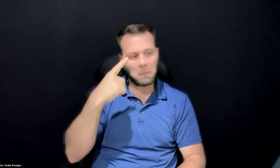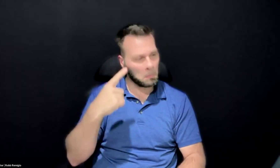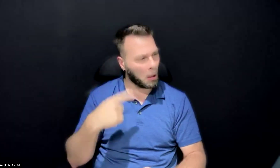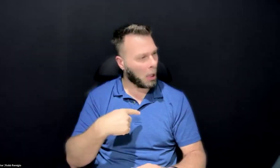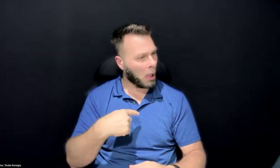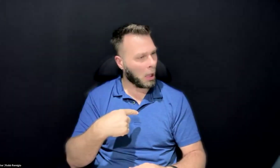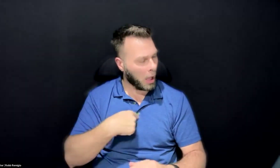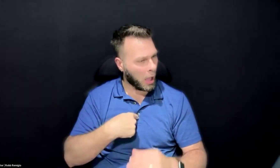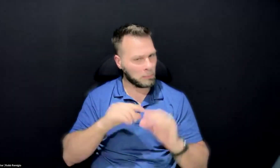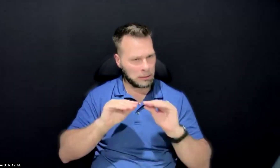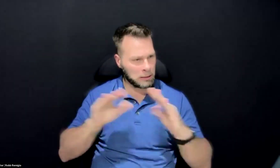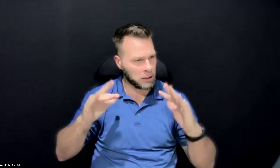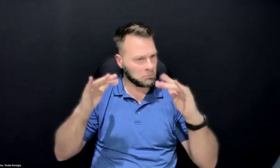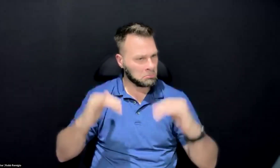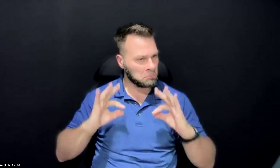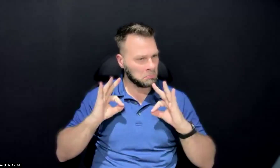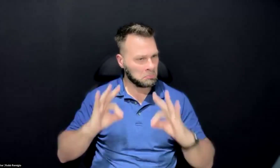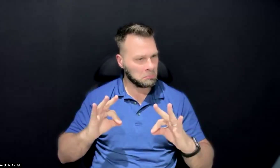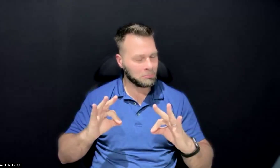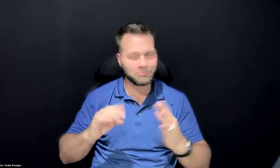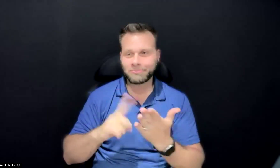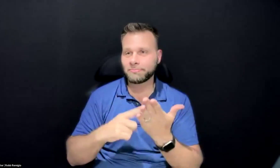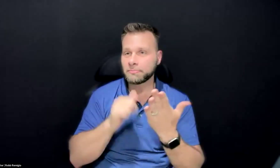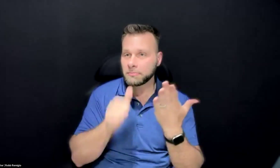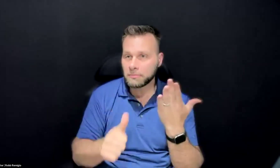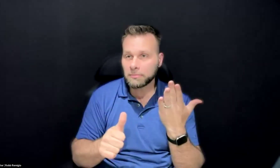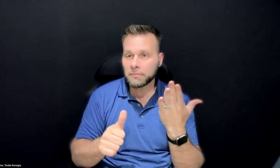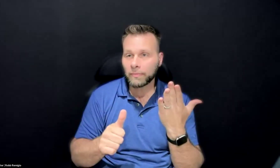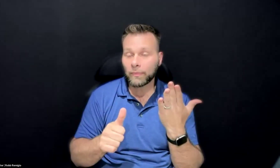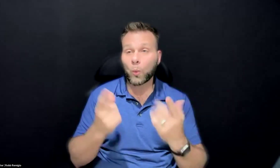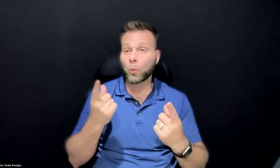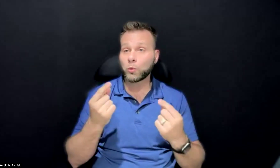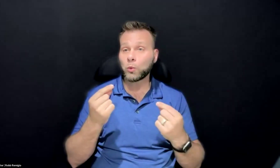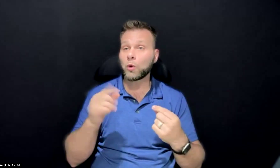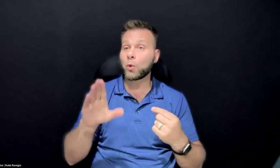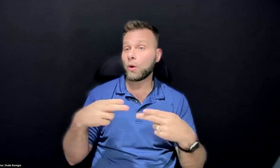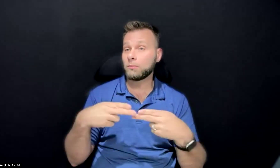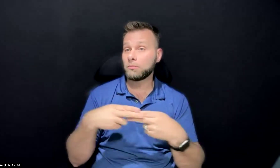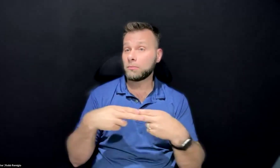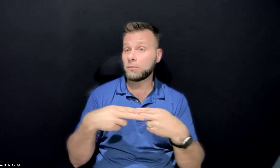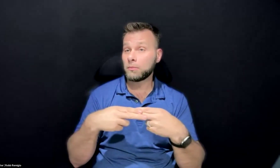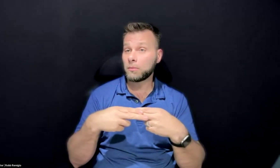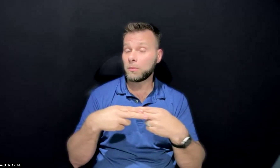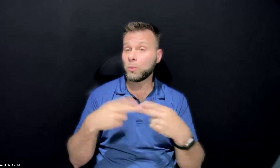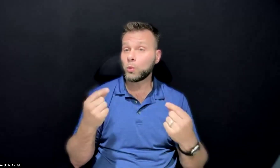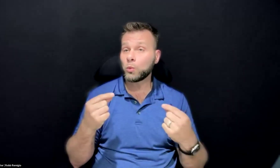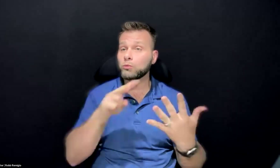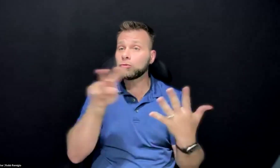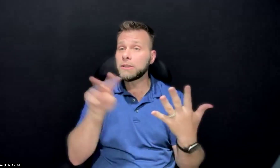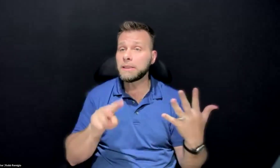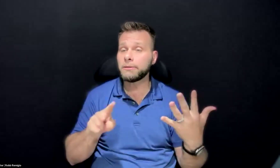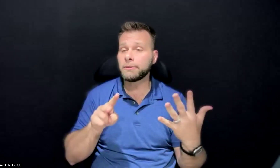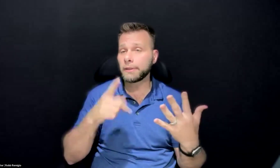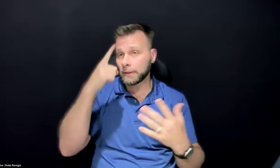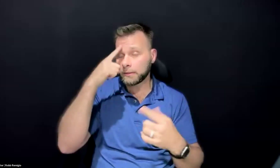you actually are. So maybe practice your slides out loud, read things out loud. If